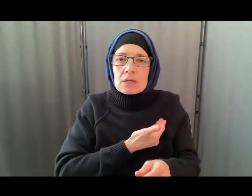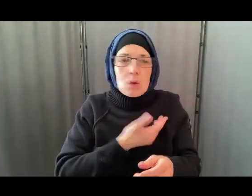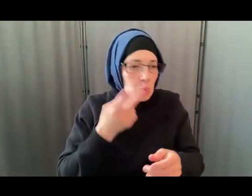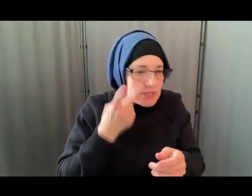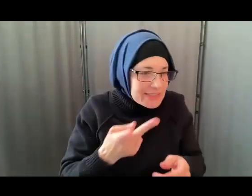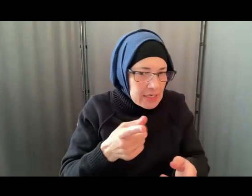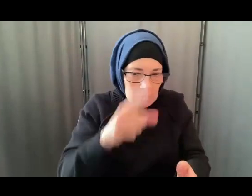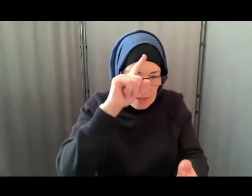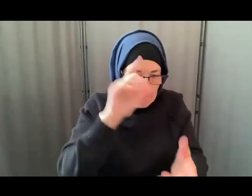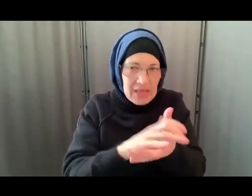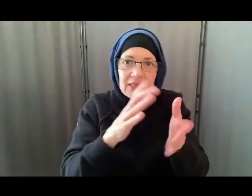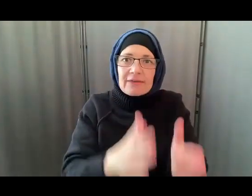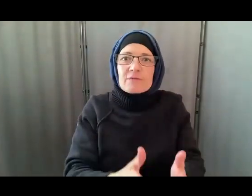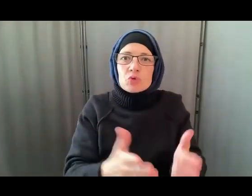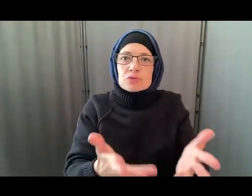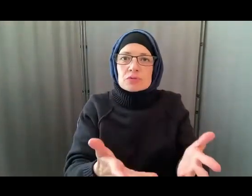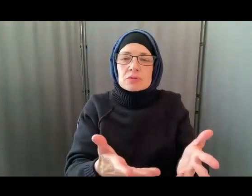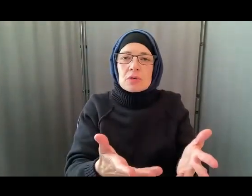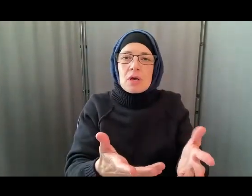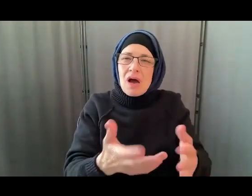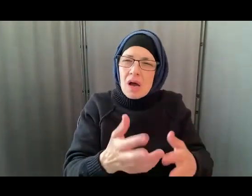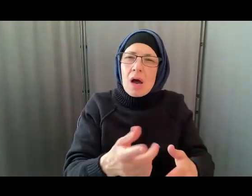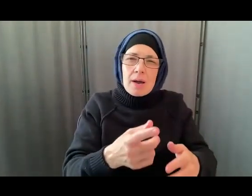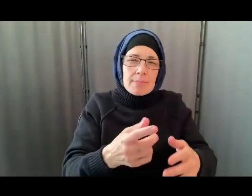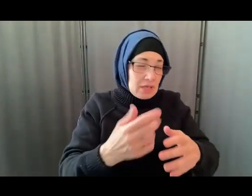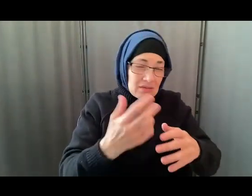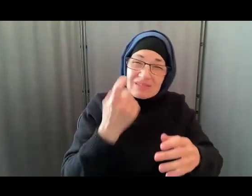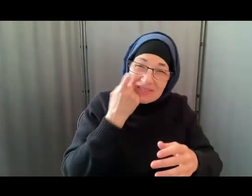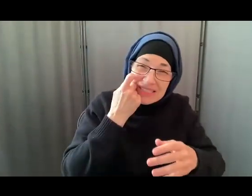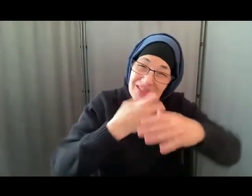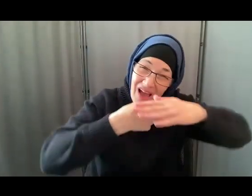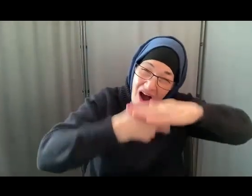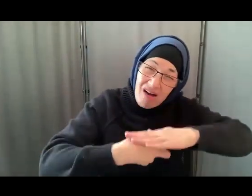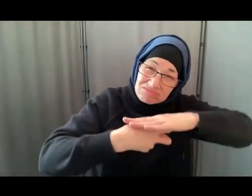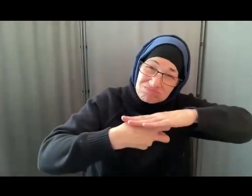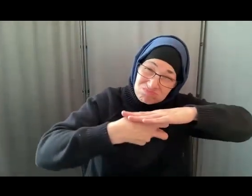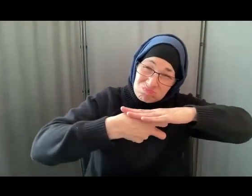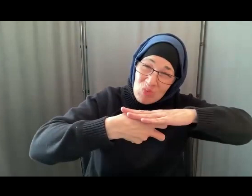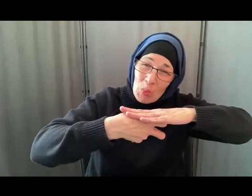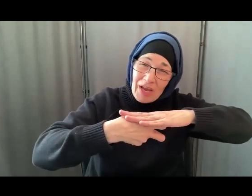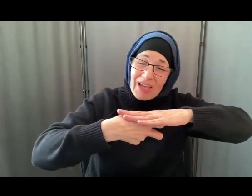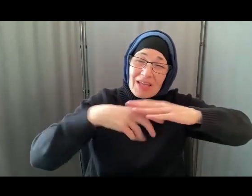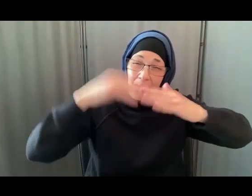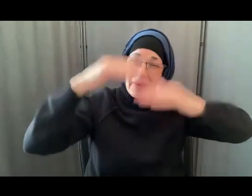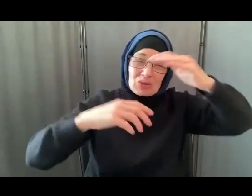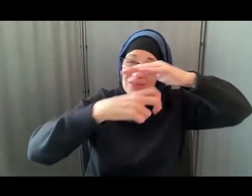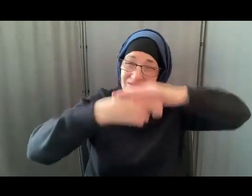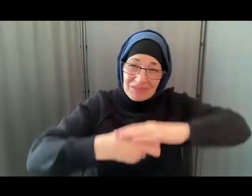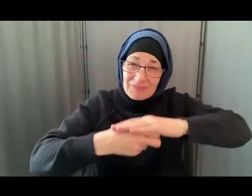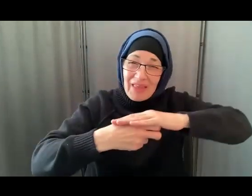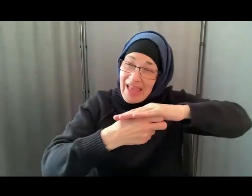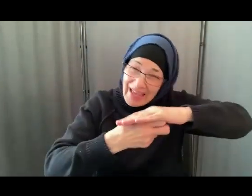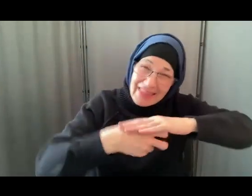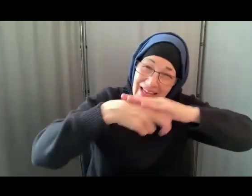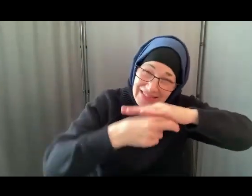are coming from underneath the rubble. And the dust is still covering their eyes and